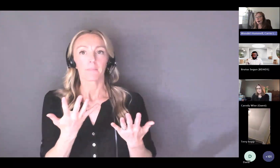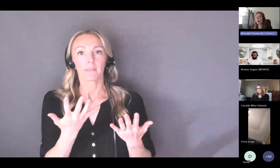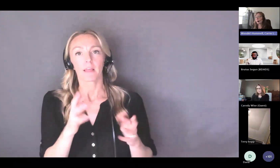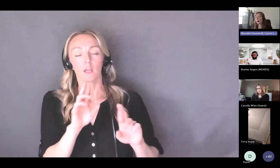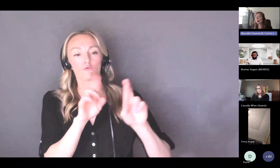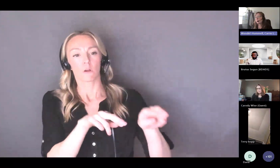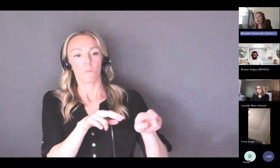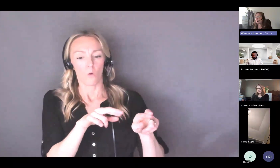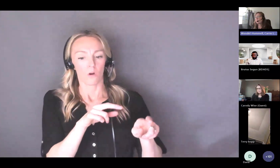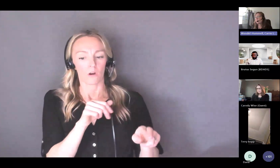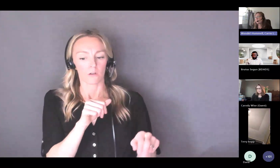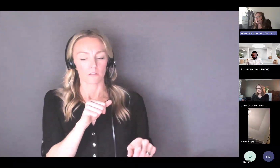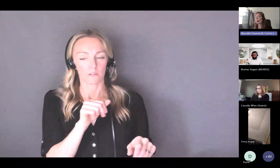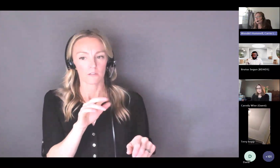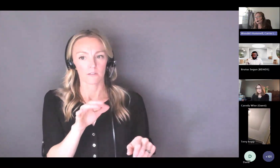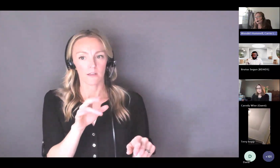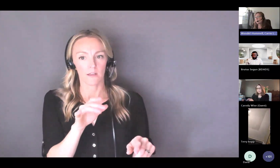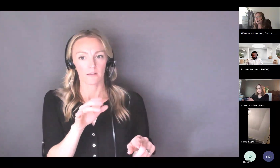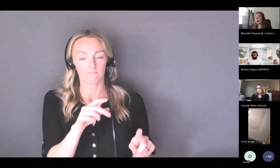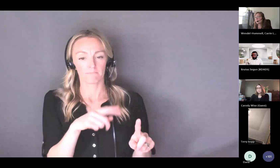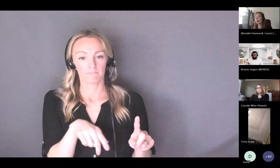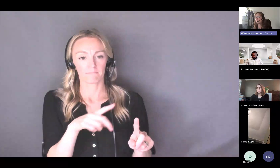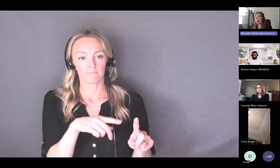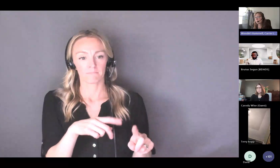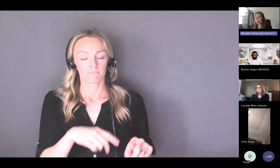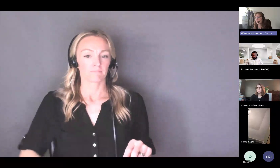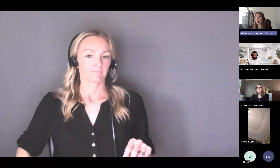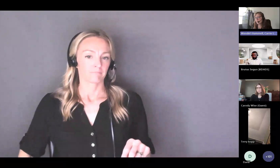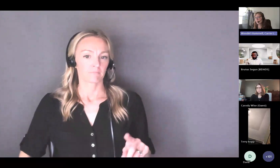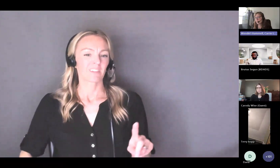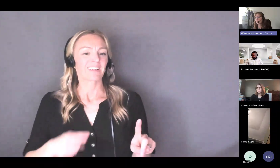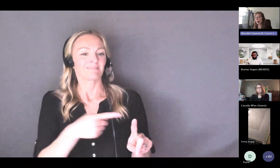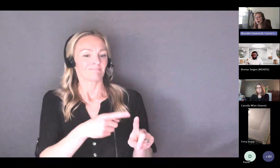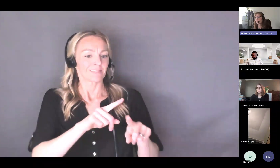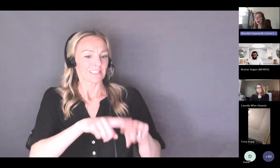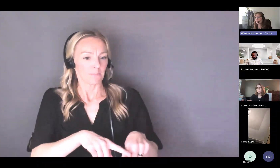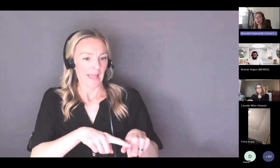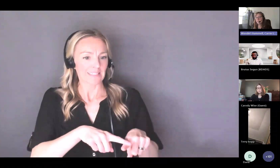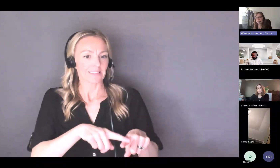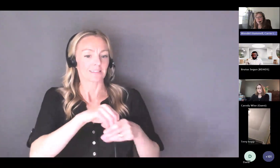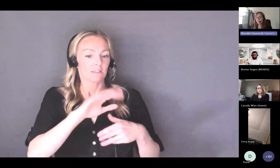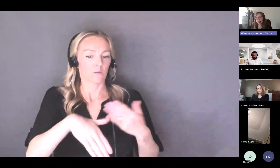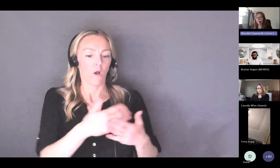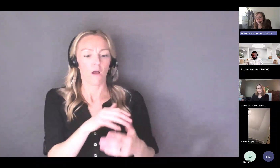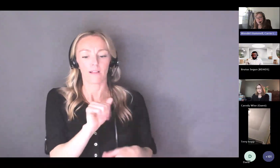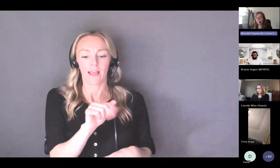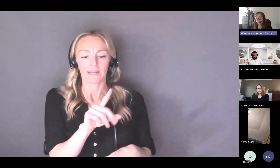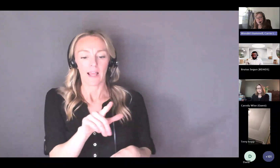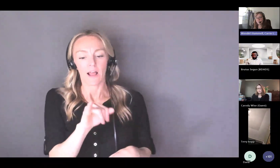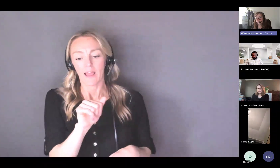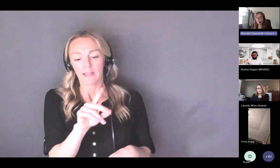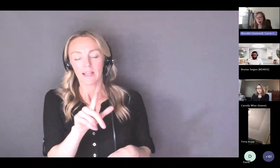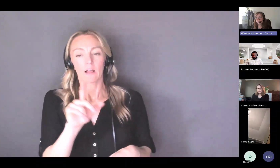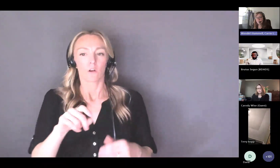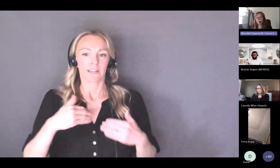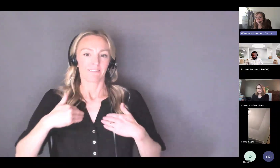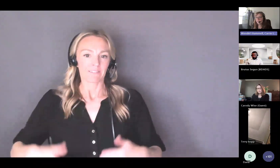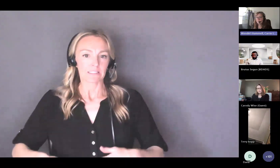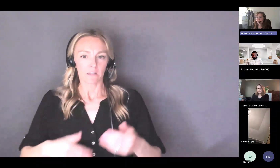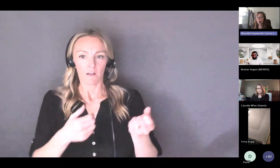they are dependent in all their ADLs or IADLs or need physical assistance,